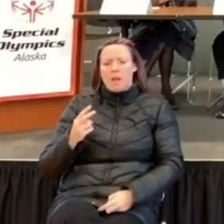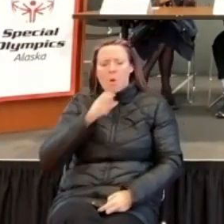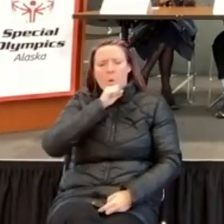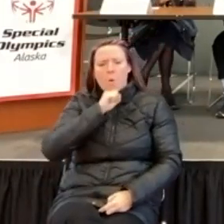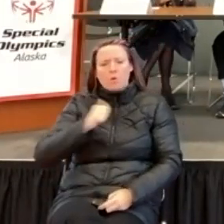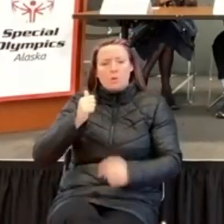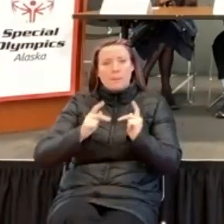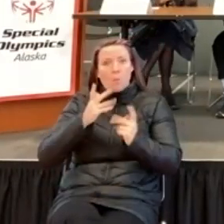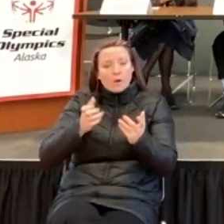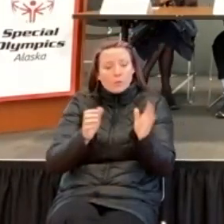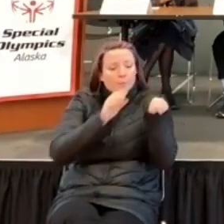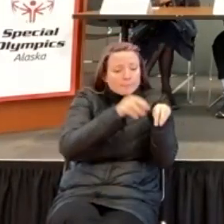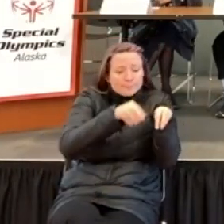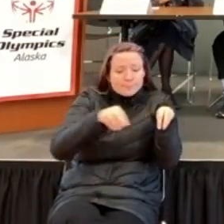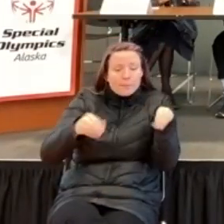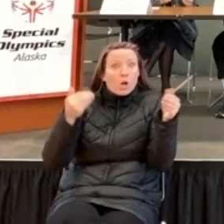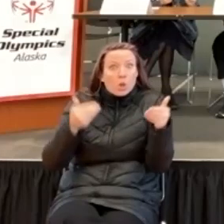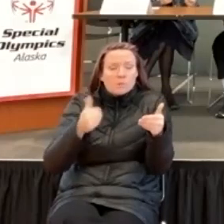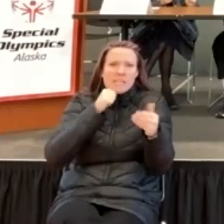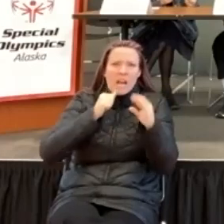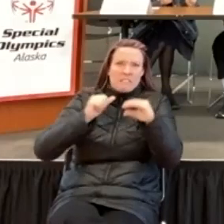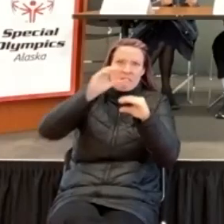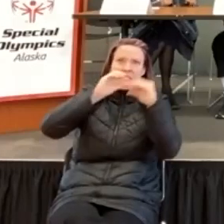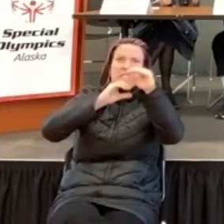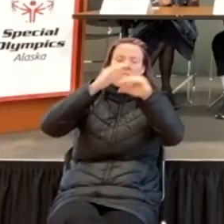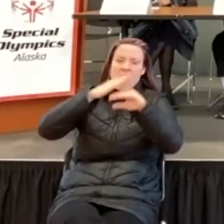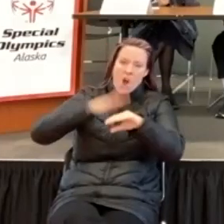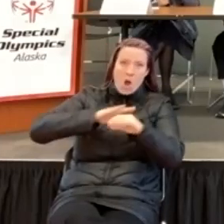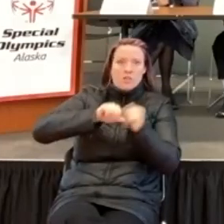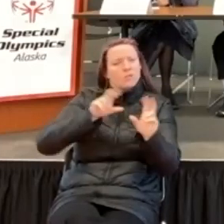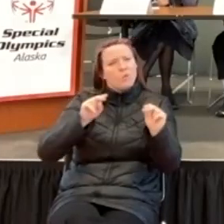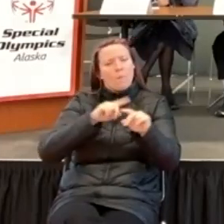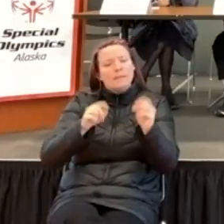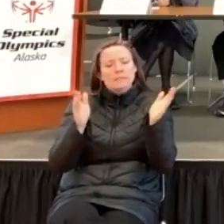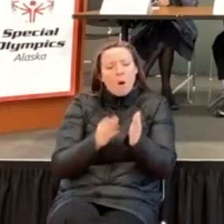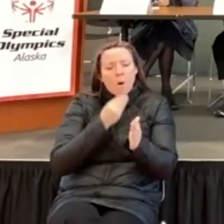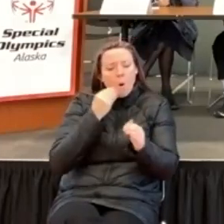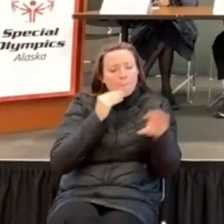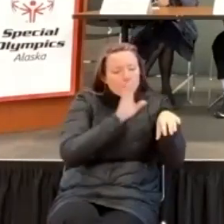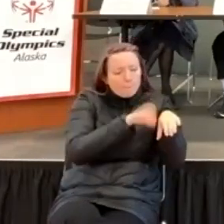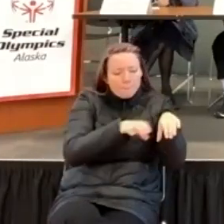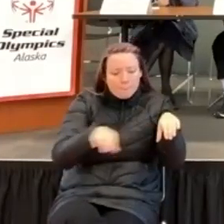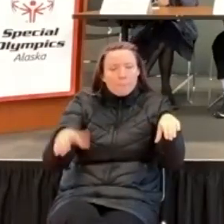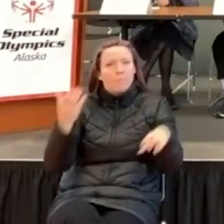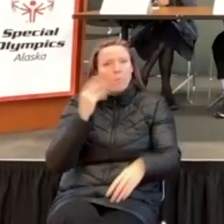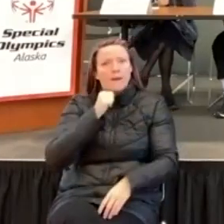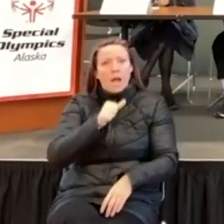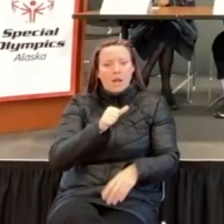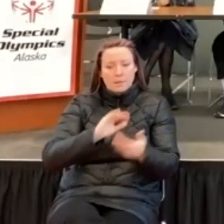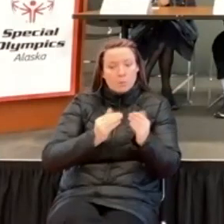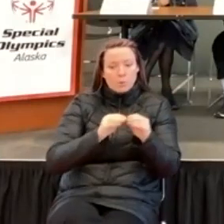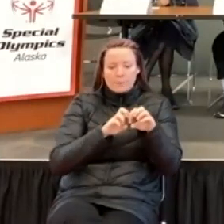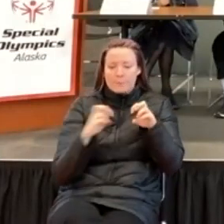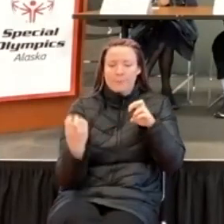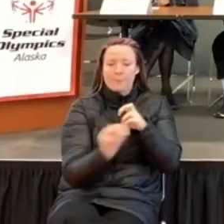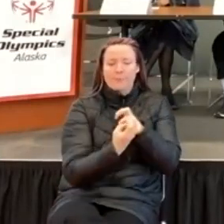they're close together, but not on top of one another. So that might be something else that would make it so they